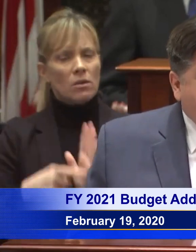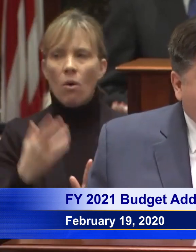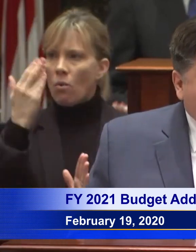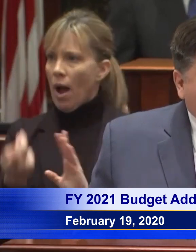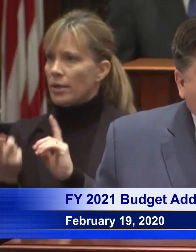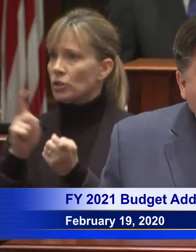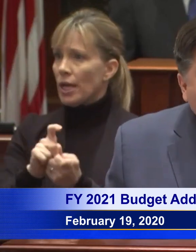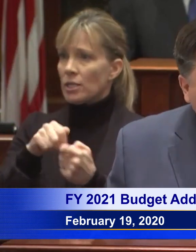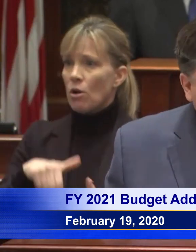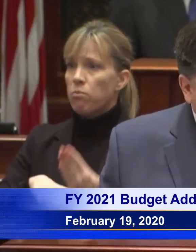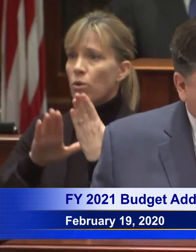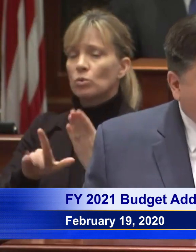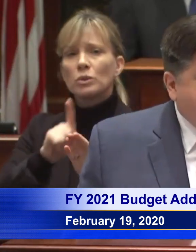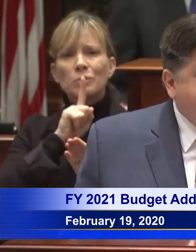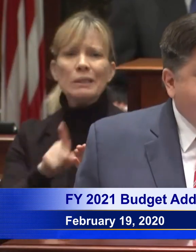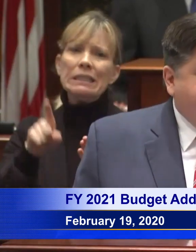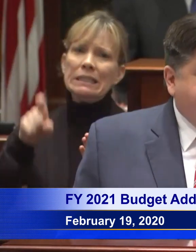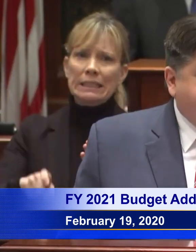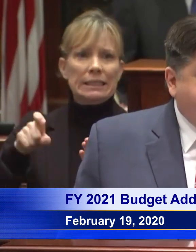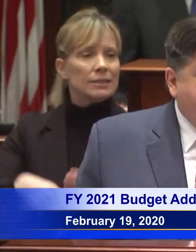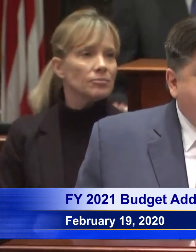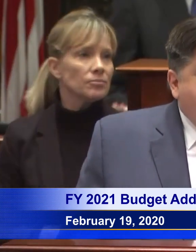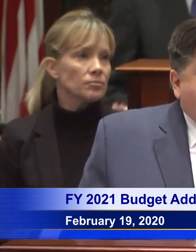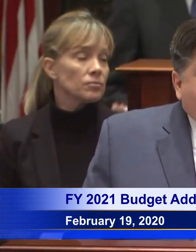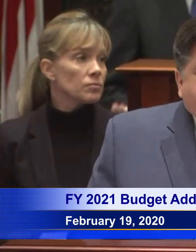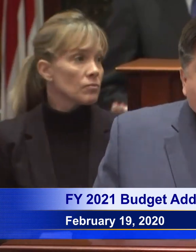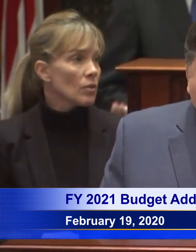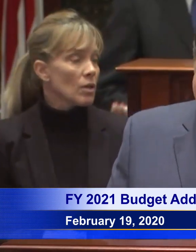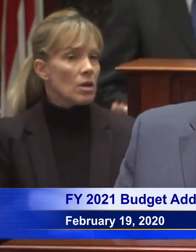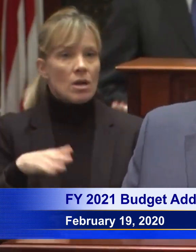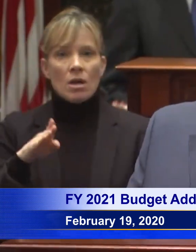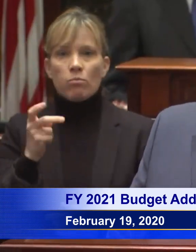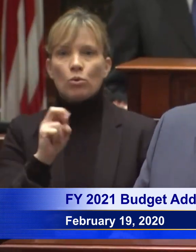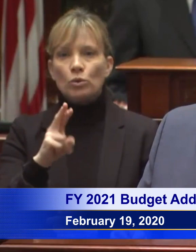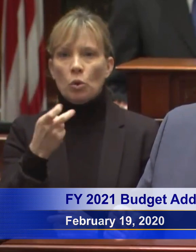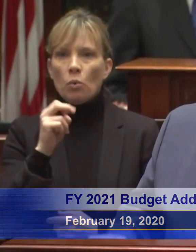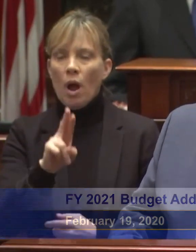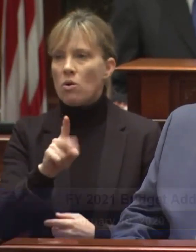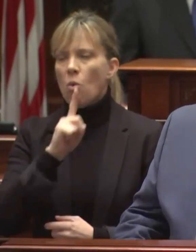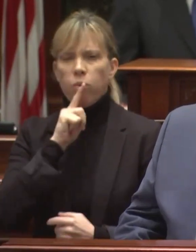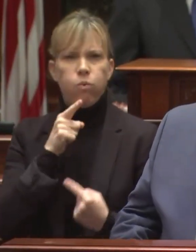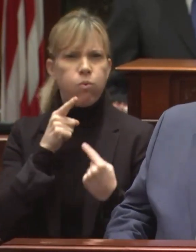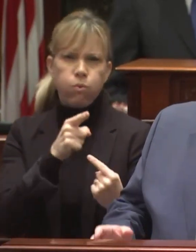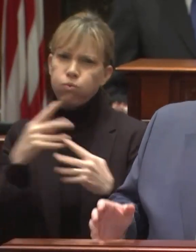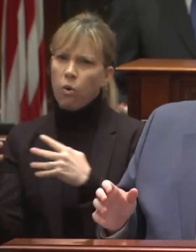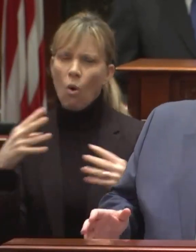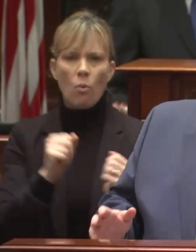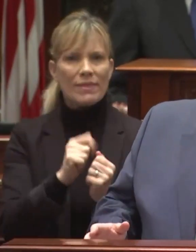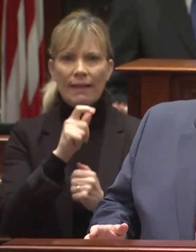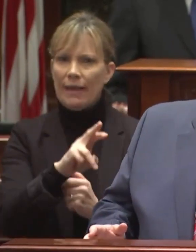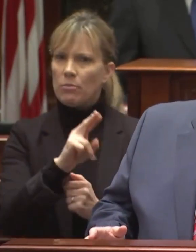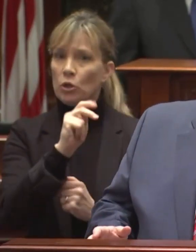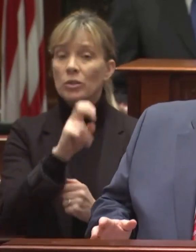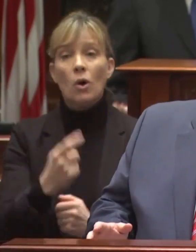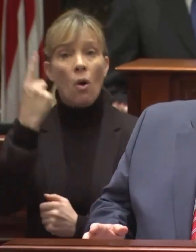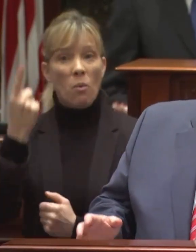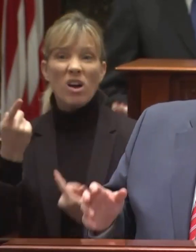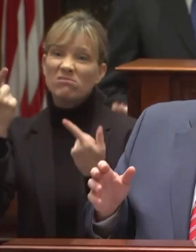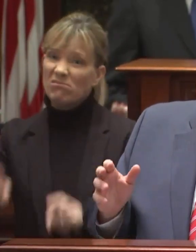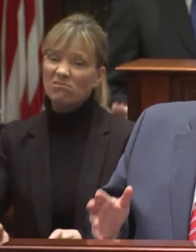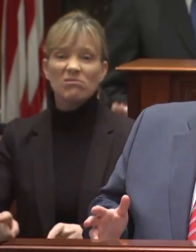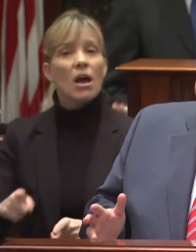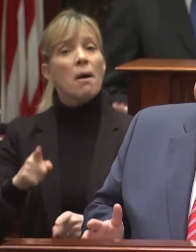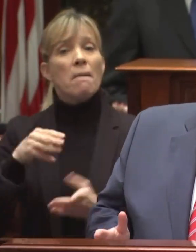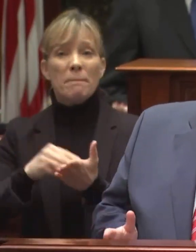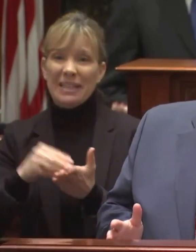a change in approach was so desperately needed. Bruce Rauner went to war with labor unions, and one consequence of that